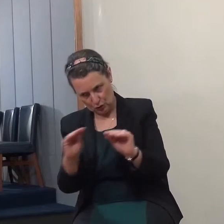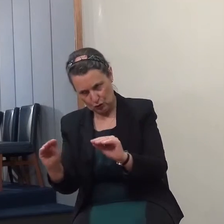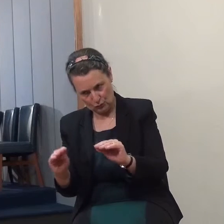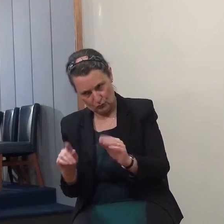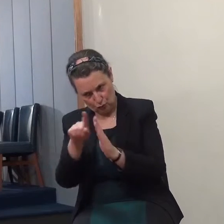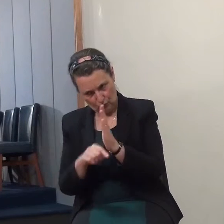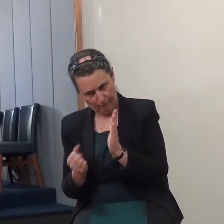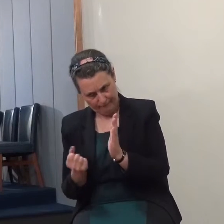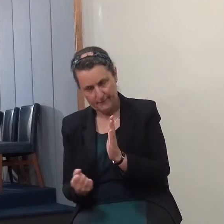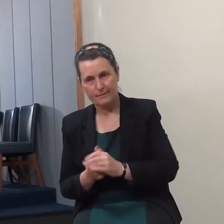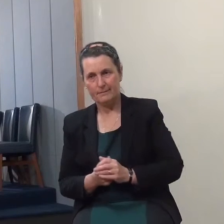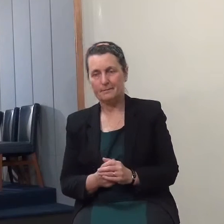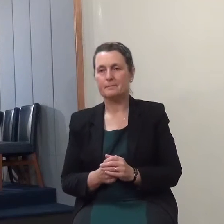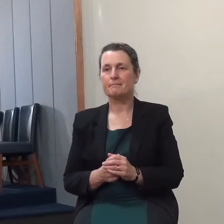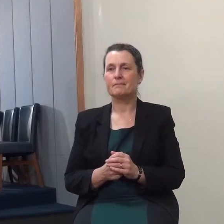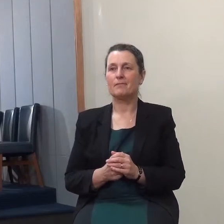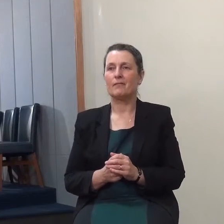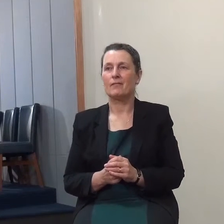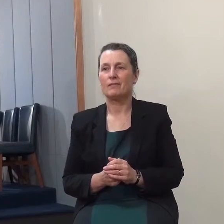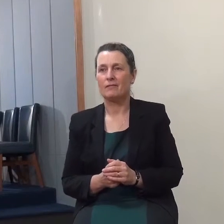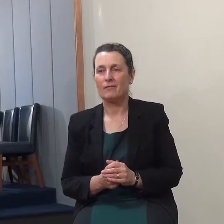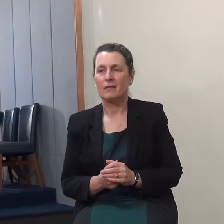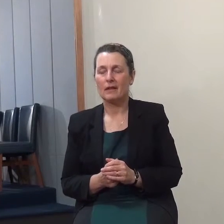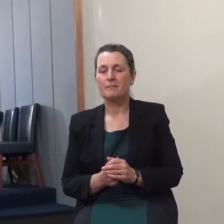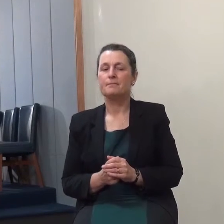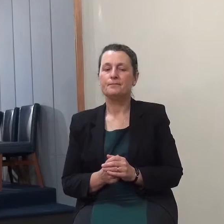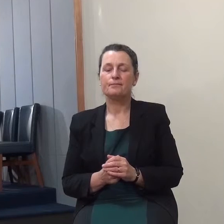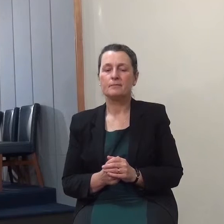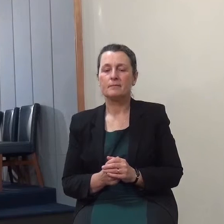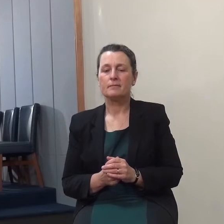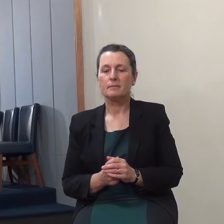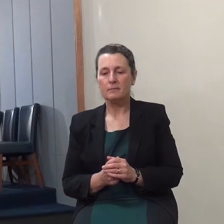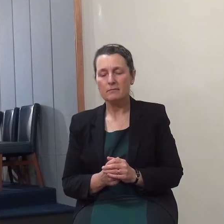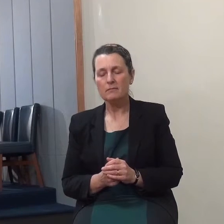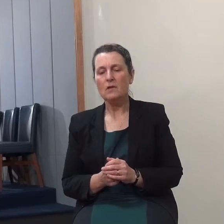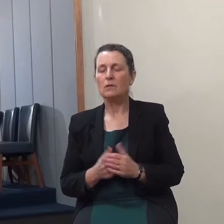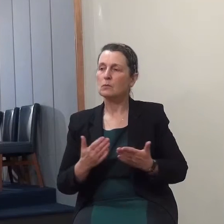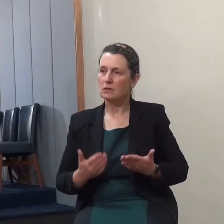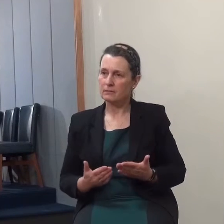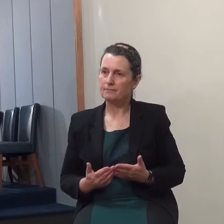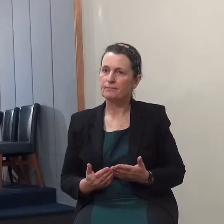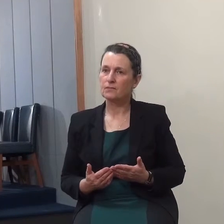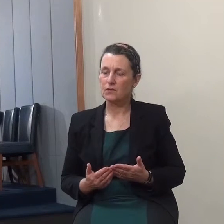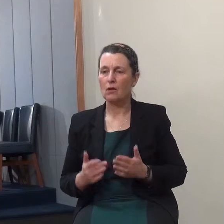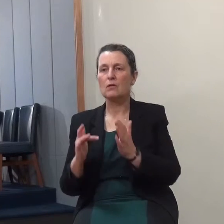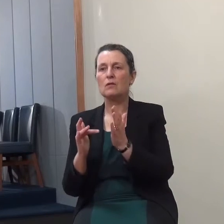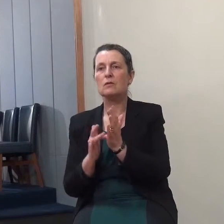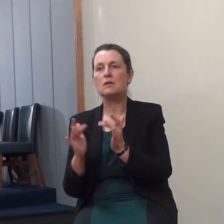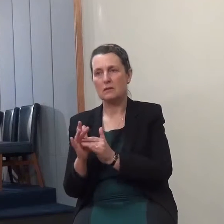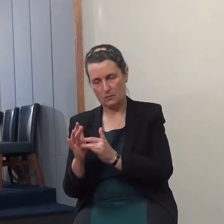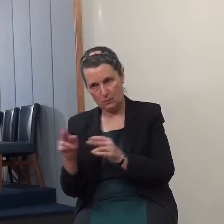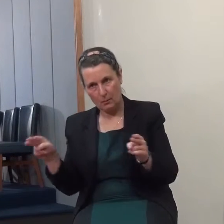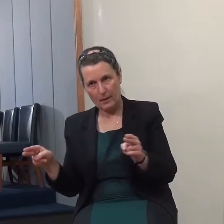it is to do with salvation. And he opened his mouth, verse 2,